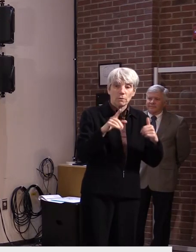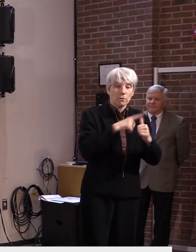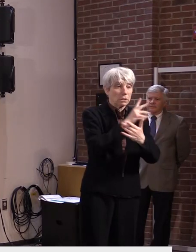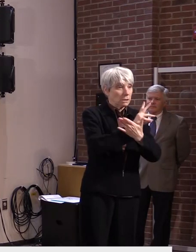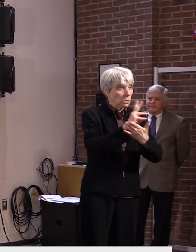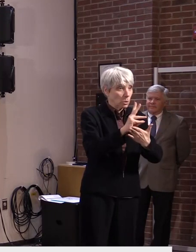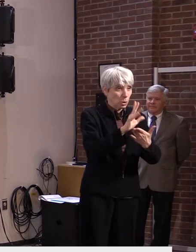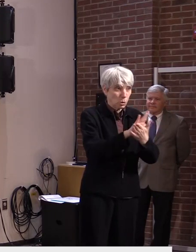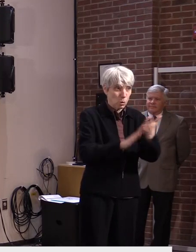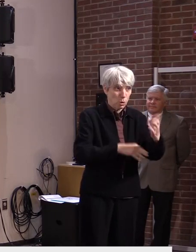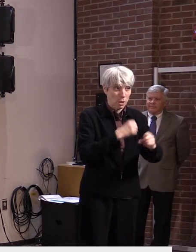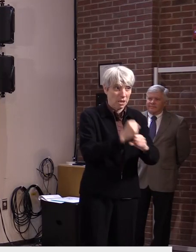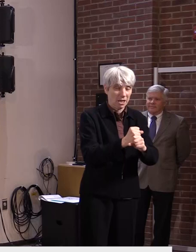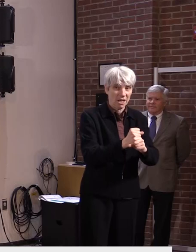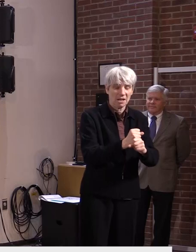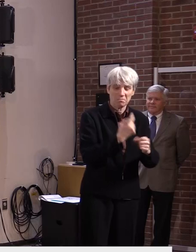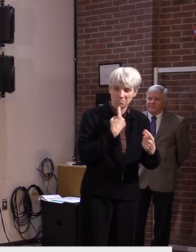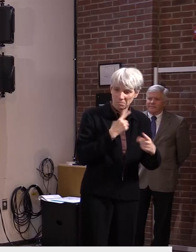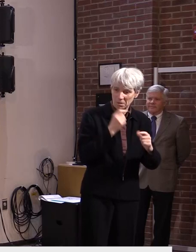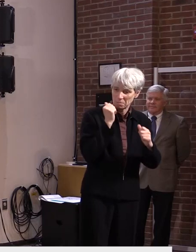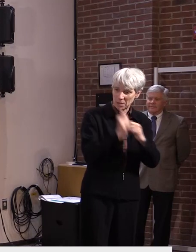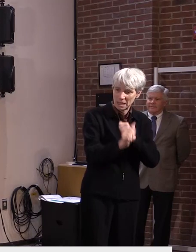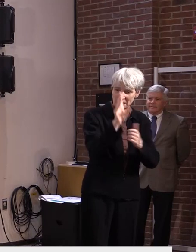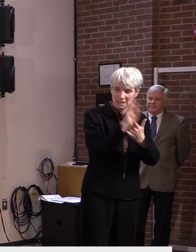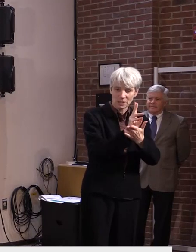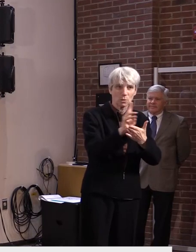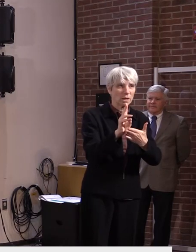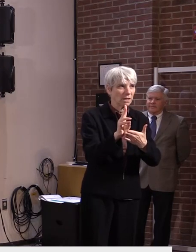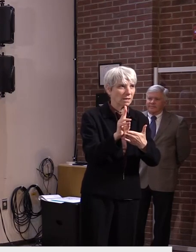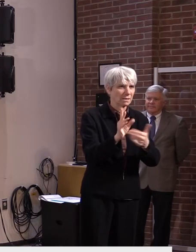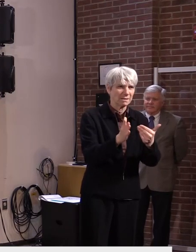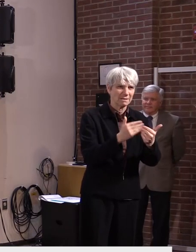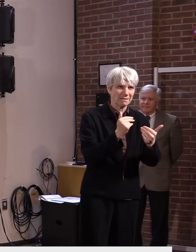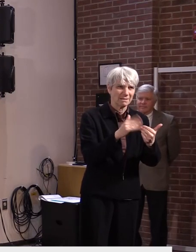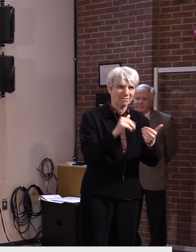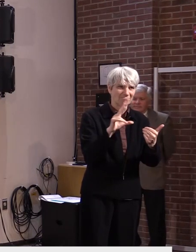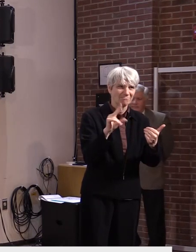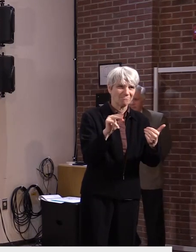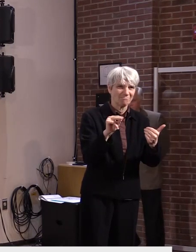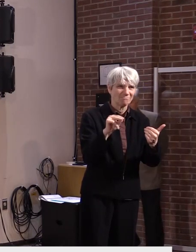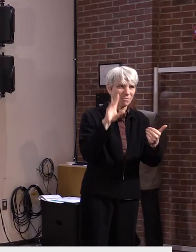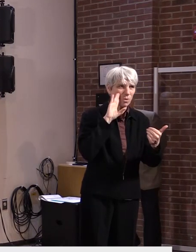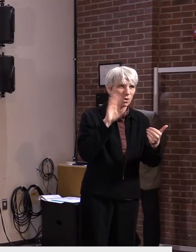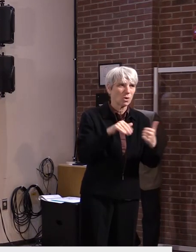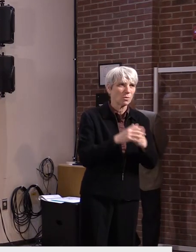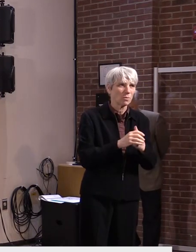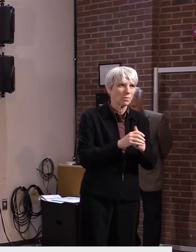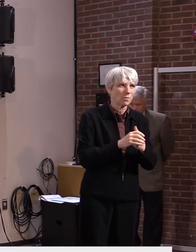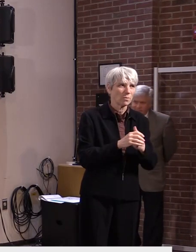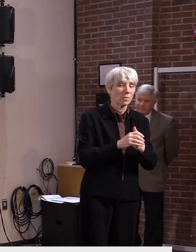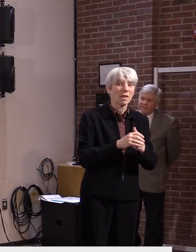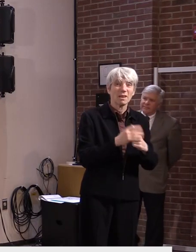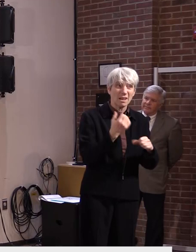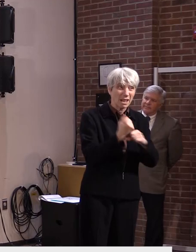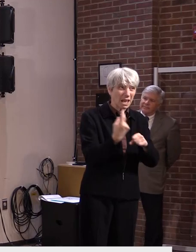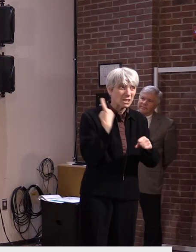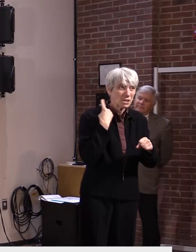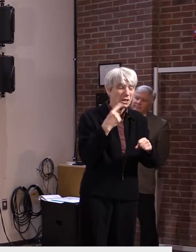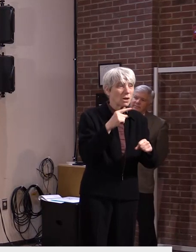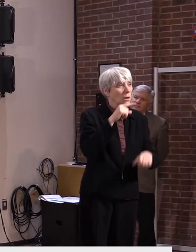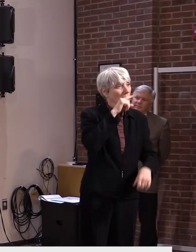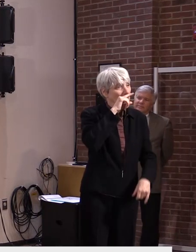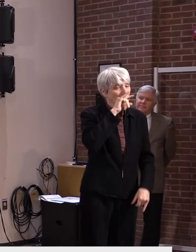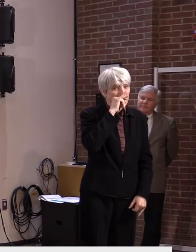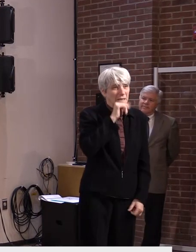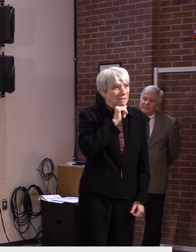of the school year, and I know it hasn't been easy. After what kids went through last year, we know how important it